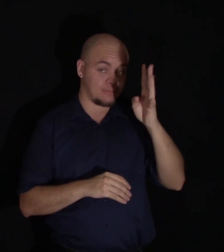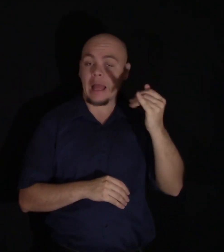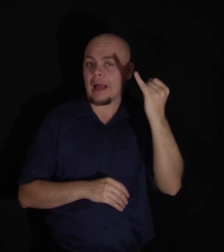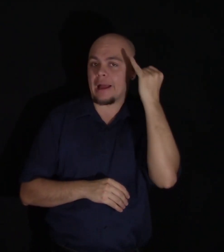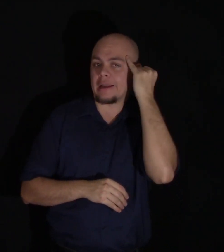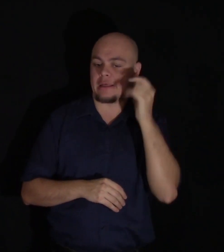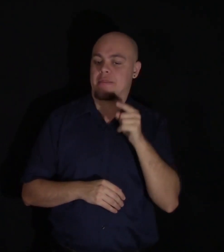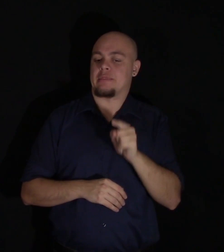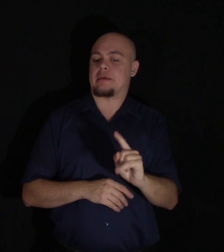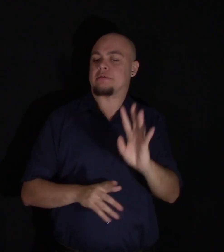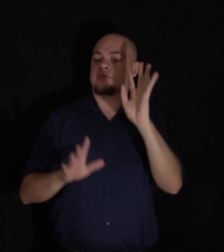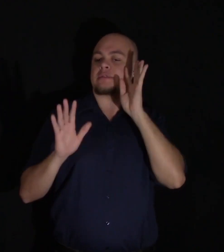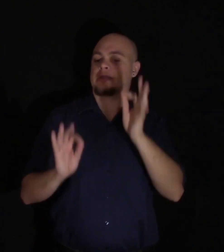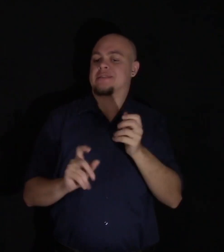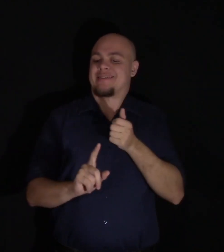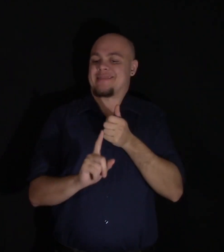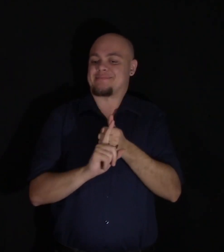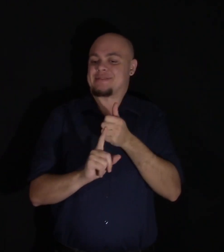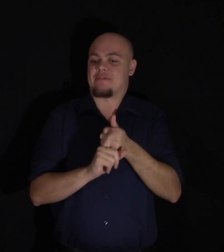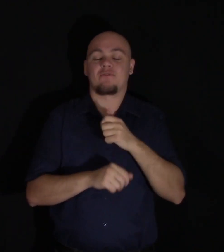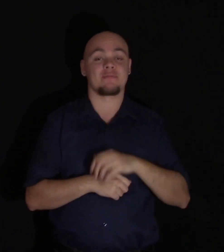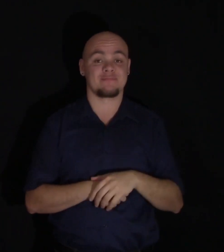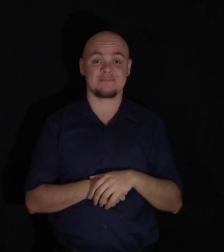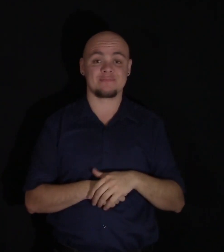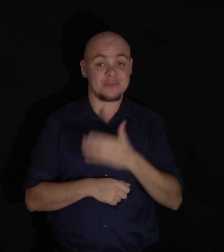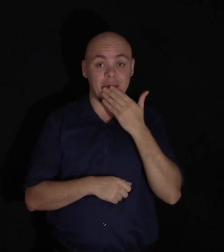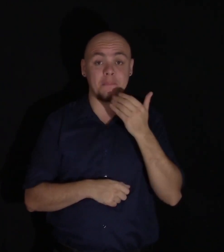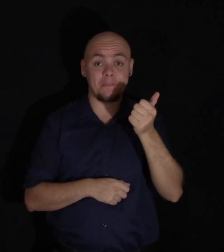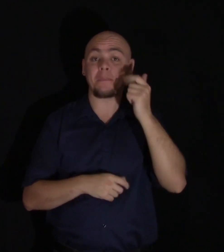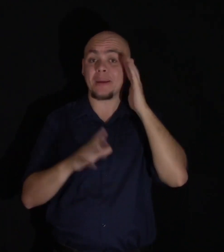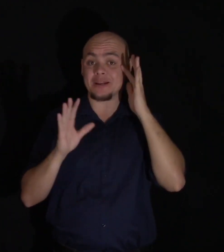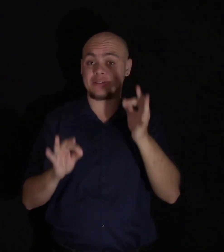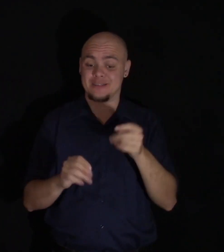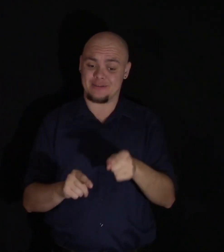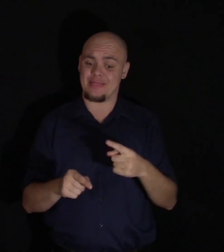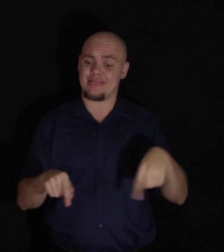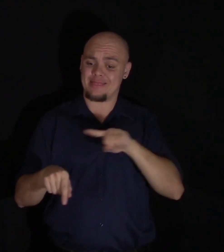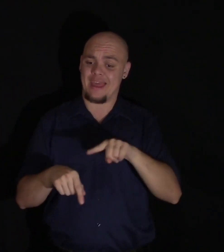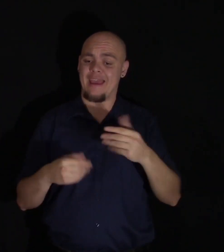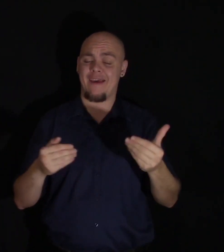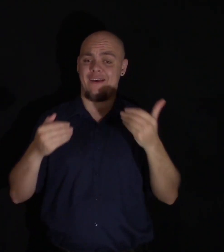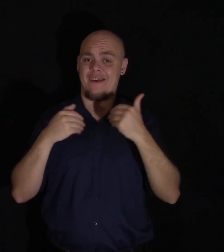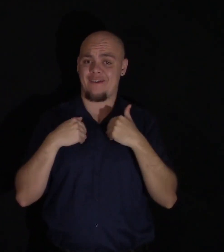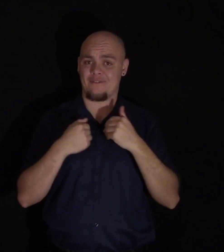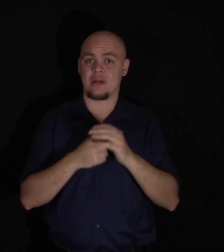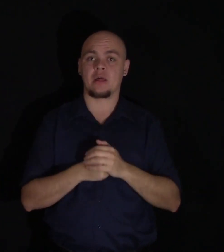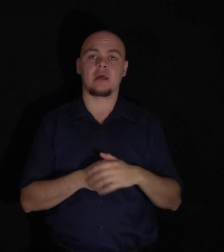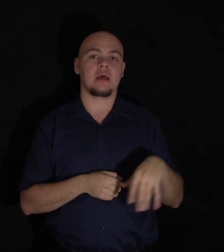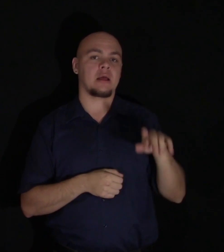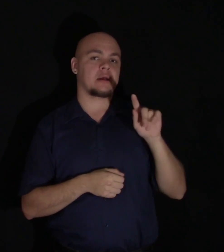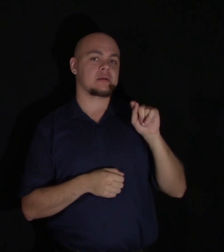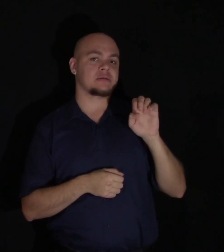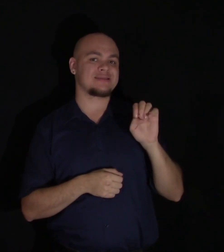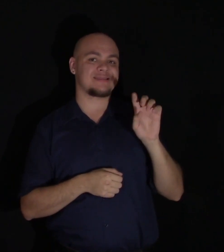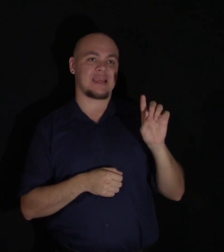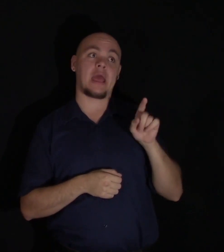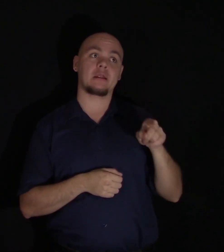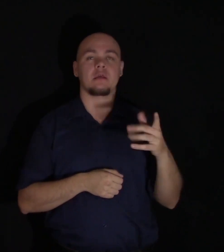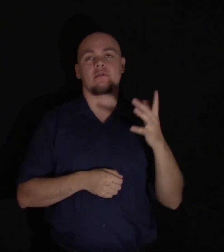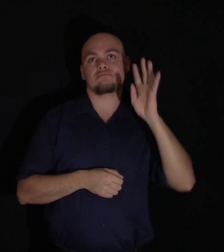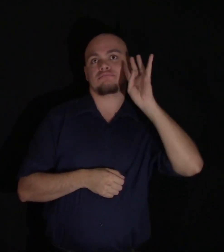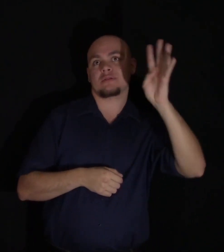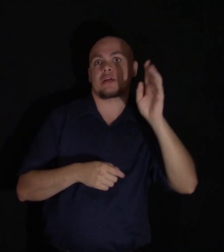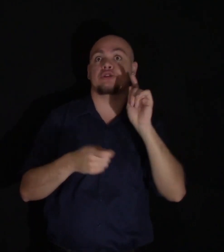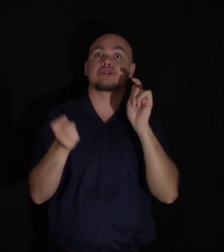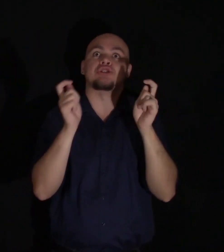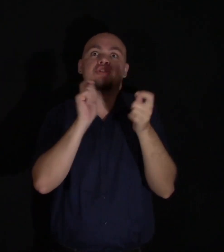choose from better ideas. And they just make better decisions. So I know at TED you're supposed to have a change the world kind of thing, isn't that?